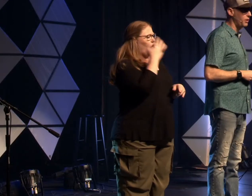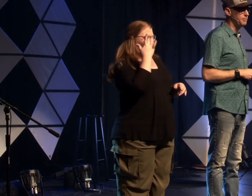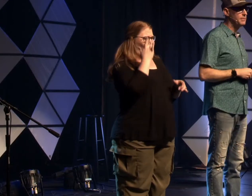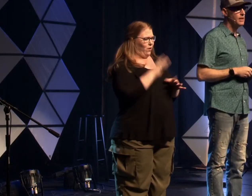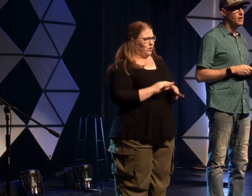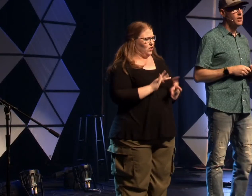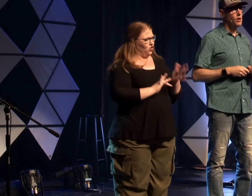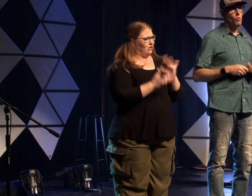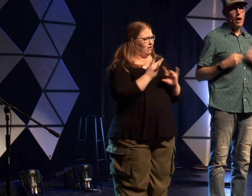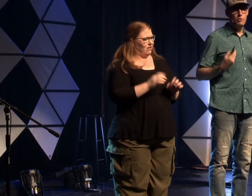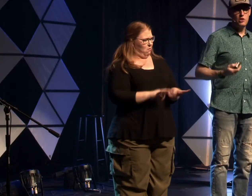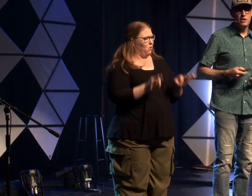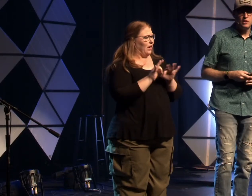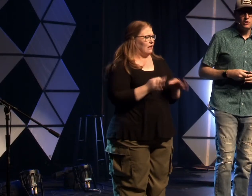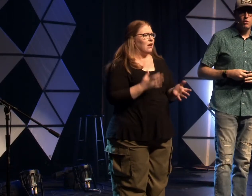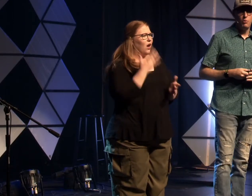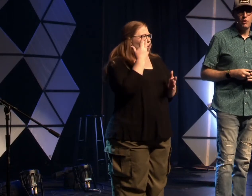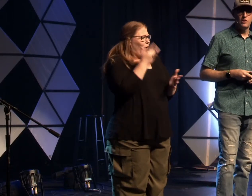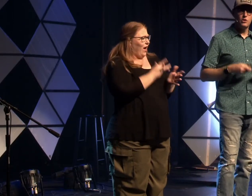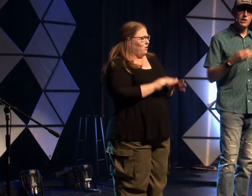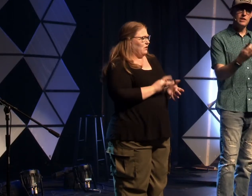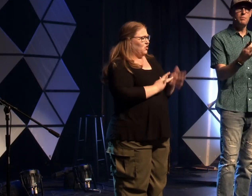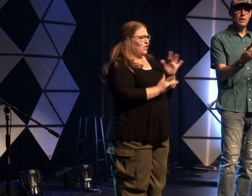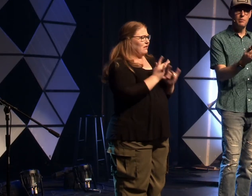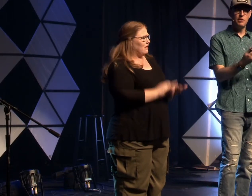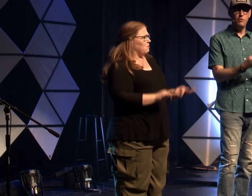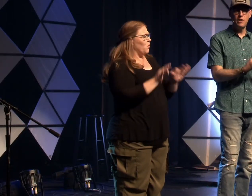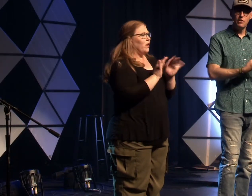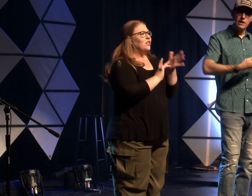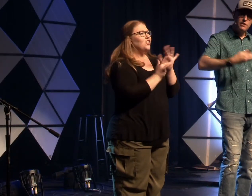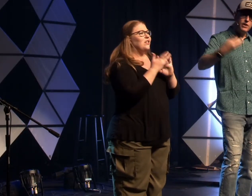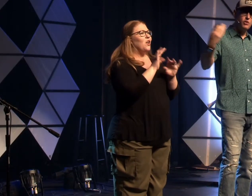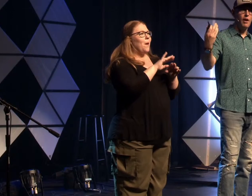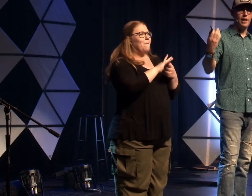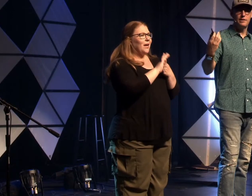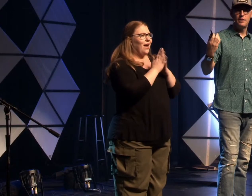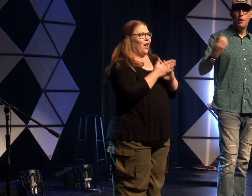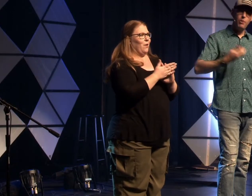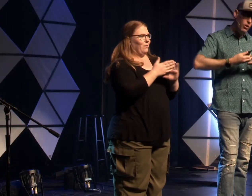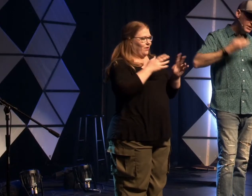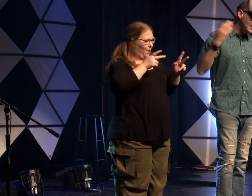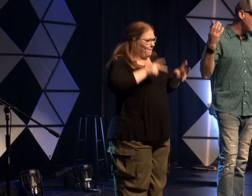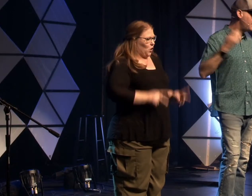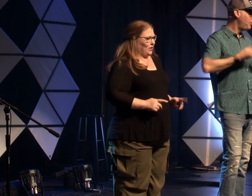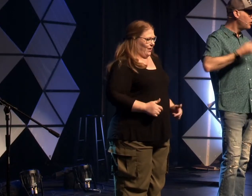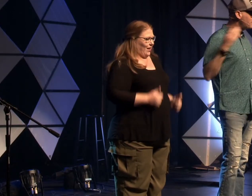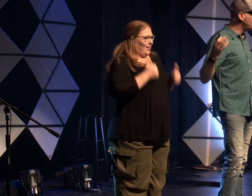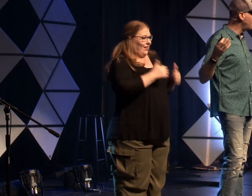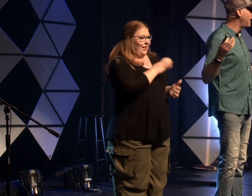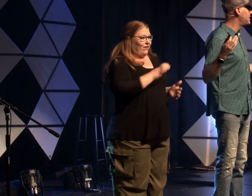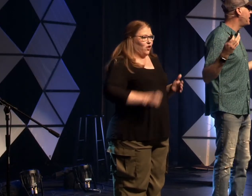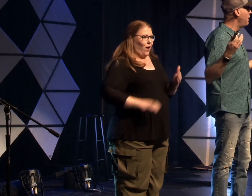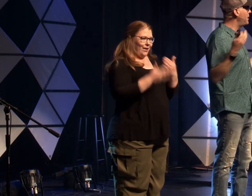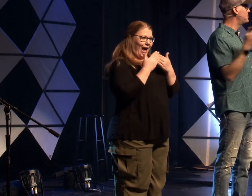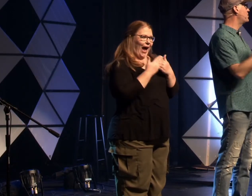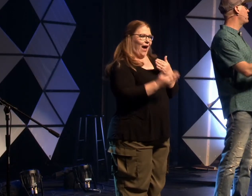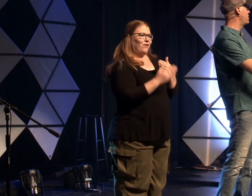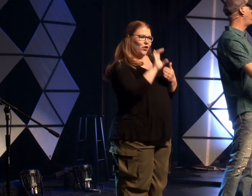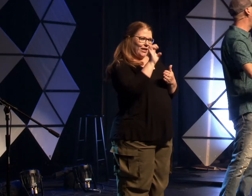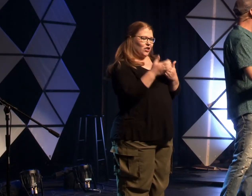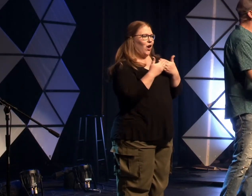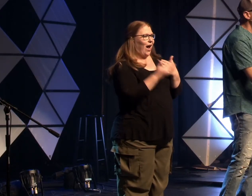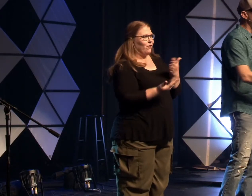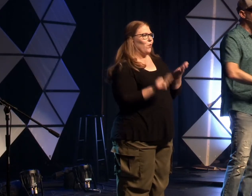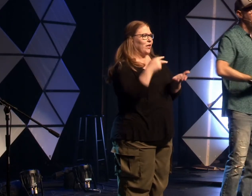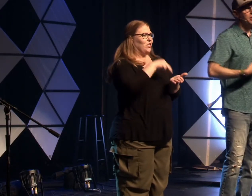so important? Why was Jesus so important? And so Jesus becomes a figure, the living Christ, post-Easter, post-resurrection, becomes a source